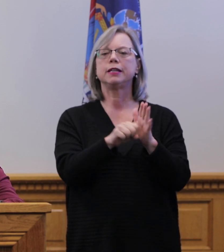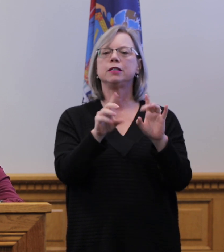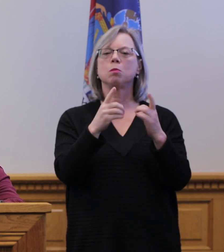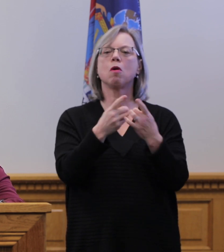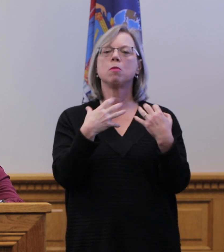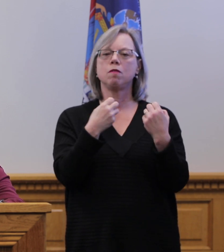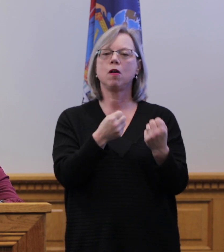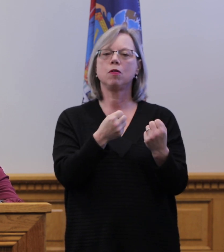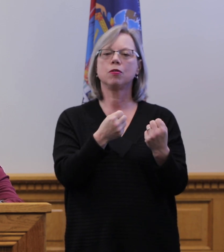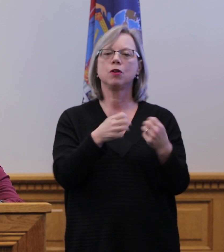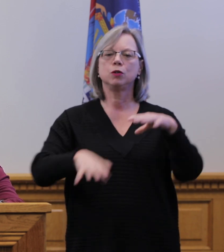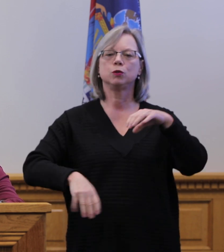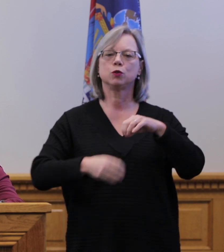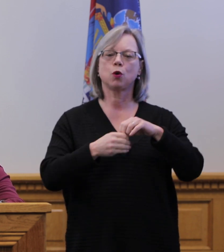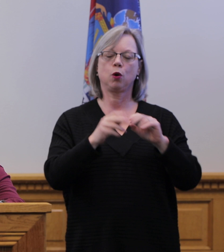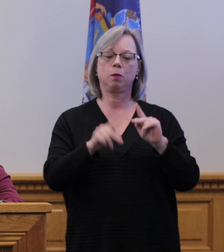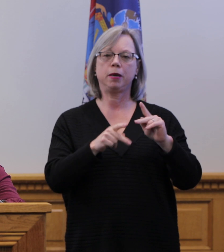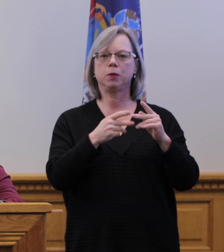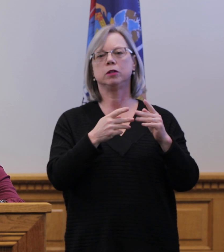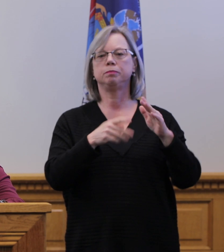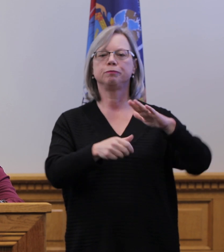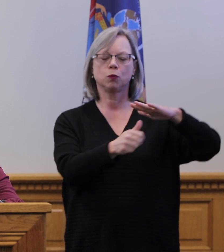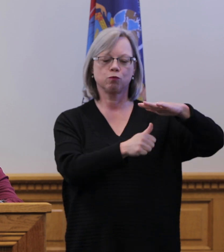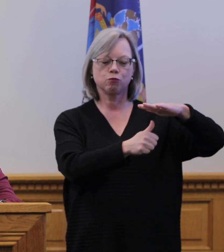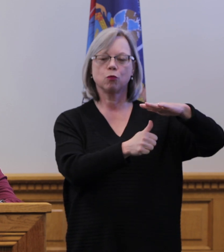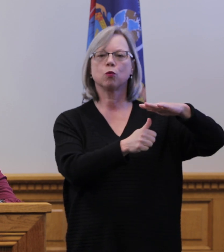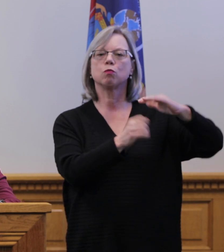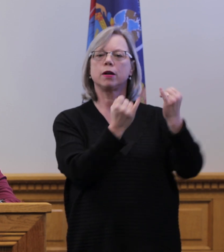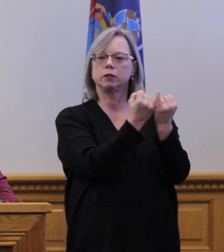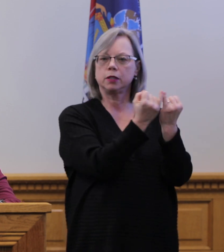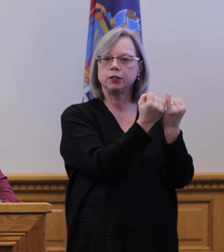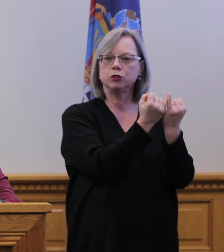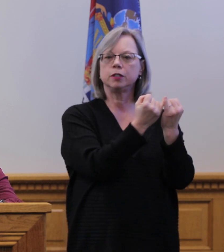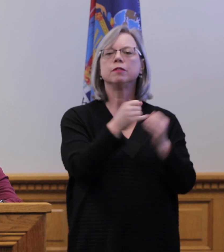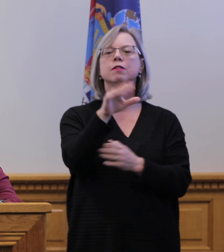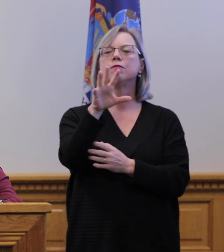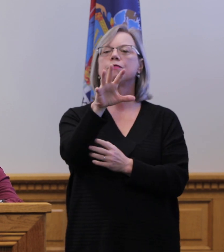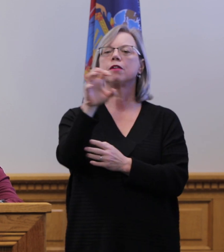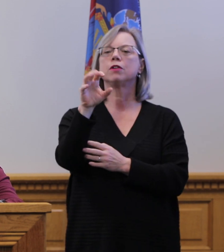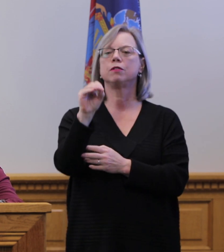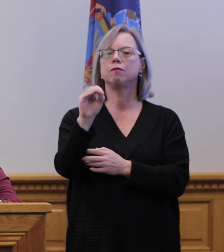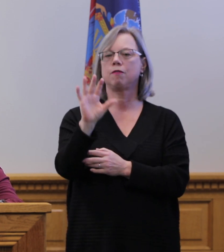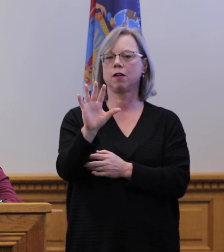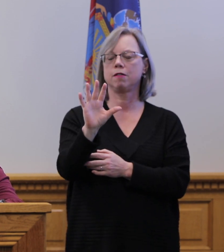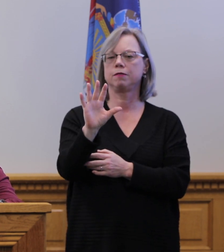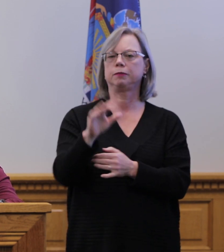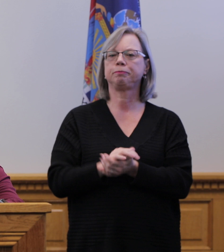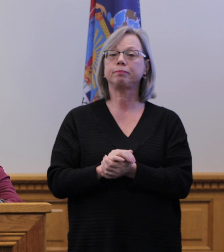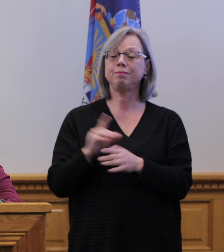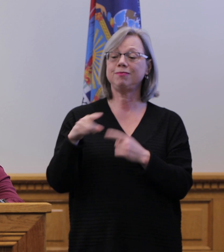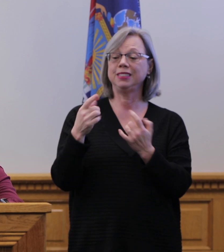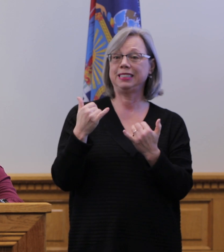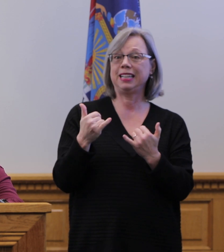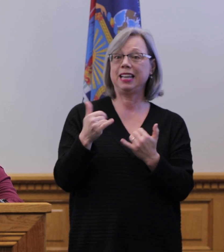Health. Total residents in mandatory quarantine or isolation is 505. As